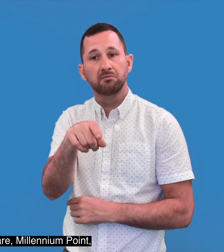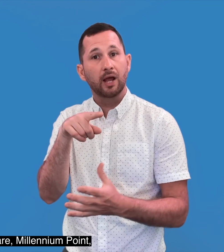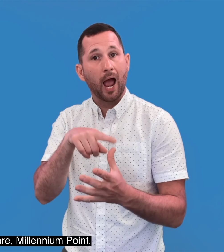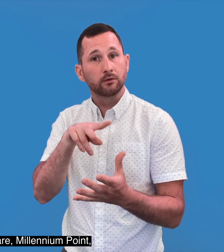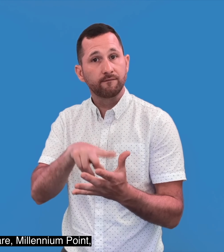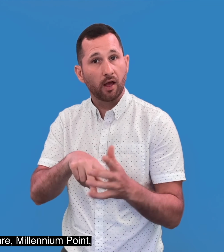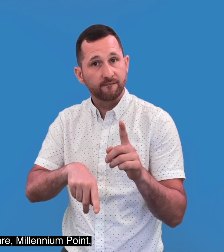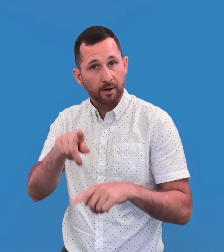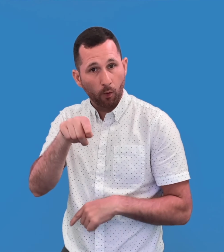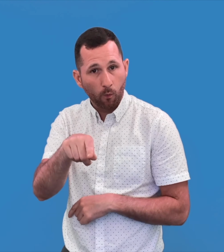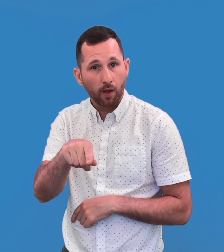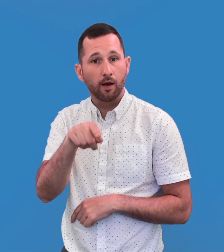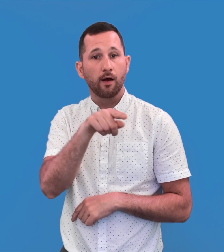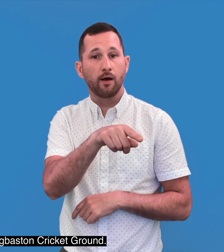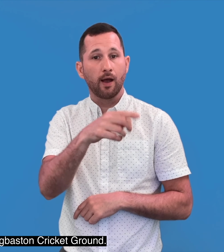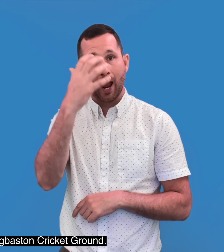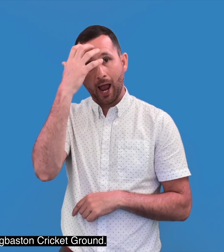Millennium Point, Aston Villa,